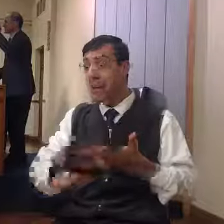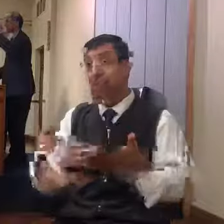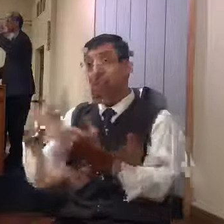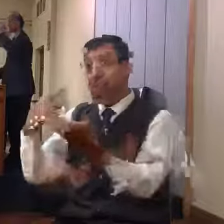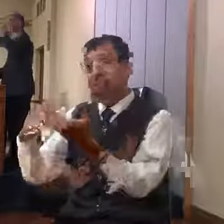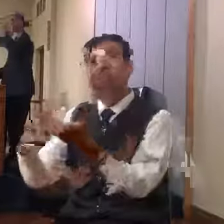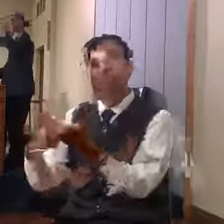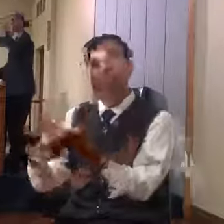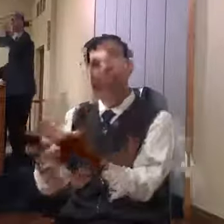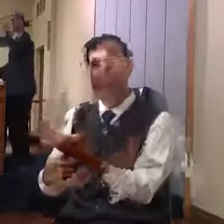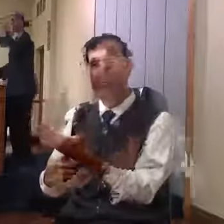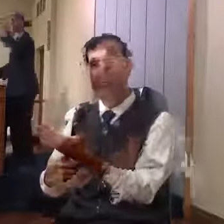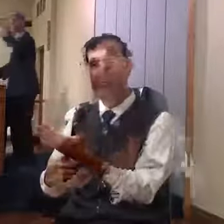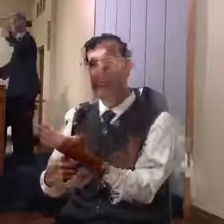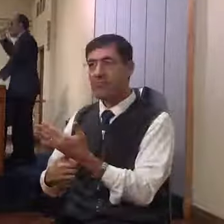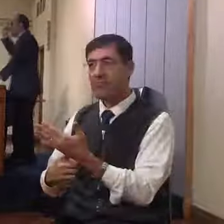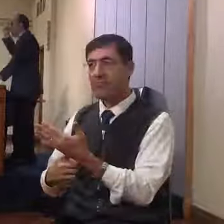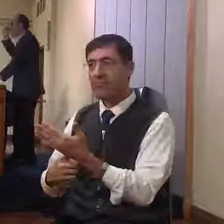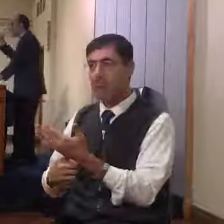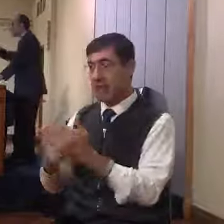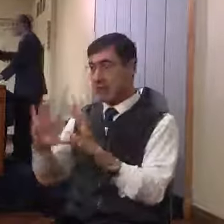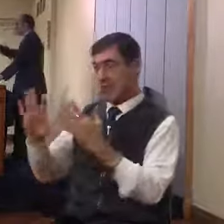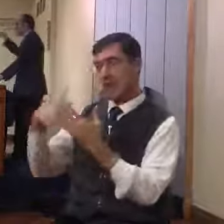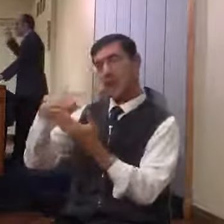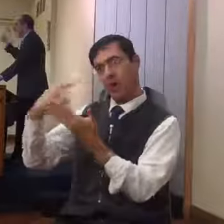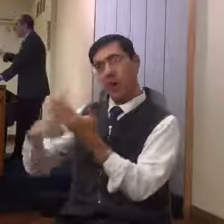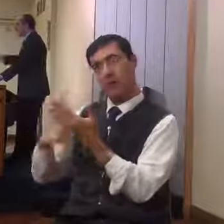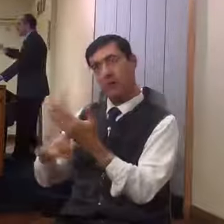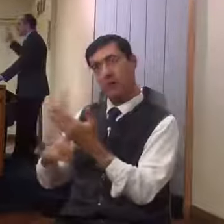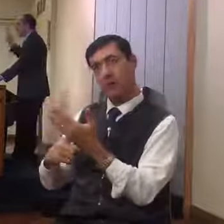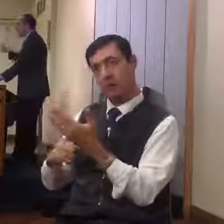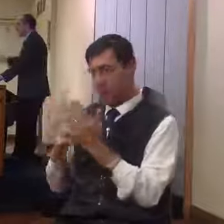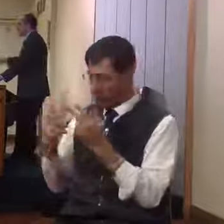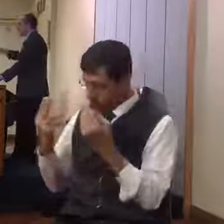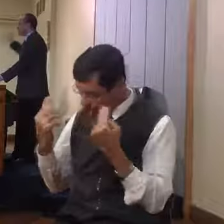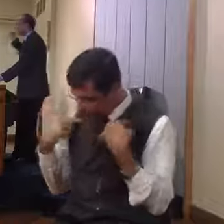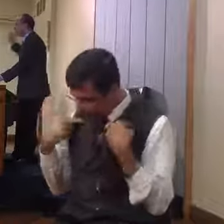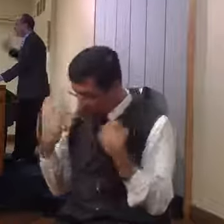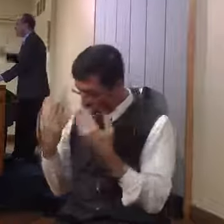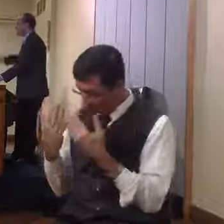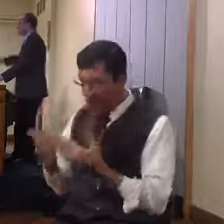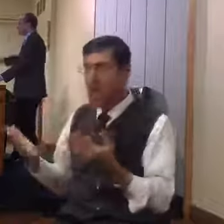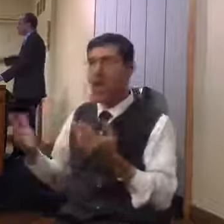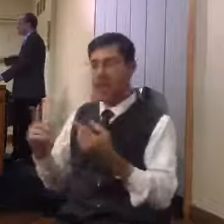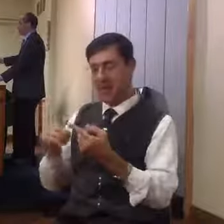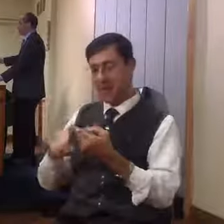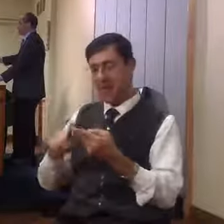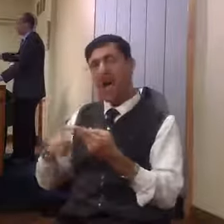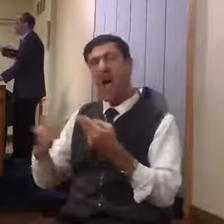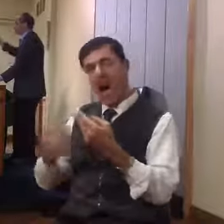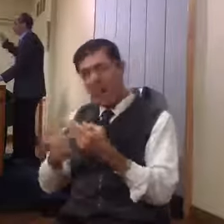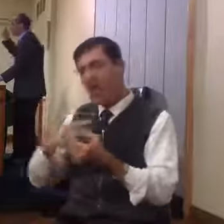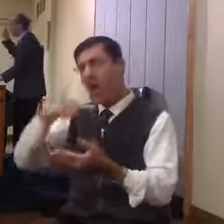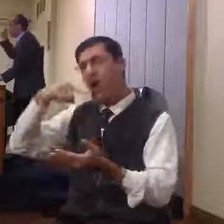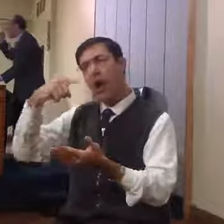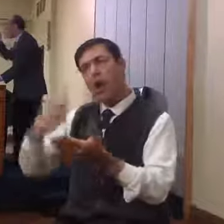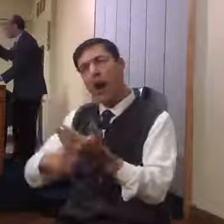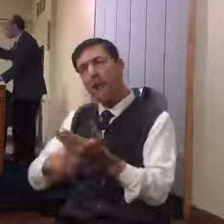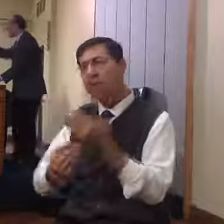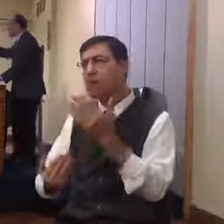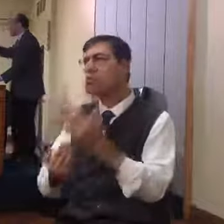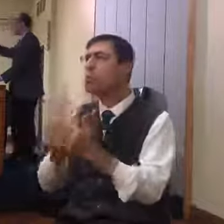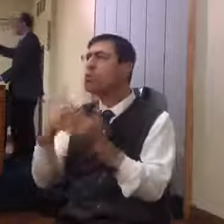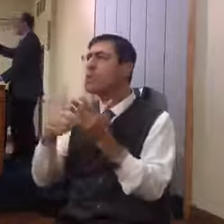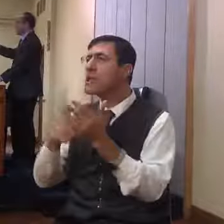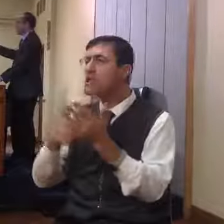It's commandments. We are under every commandment given to us in the New Testament. We are under every